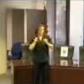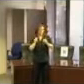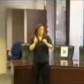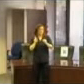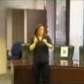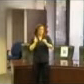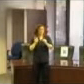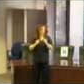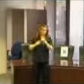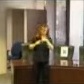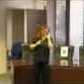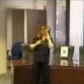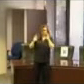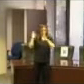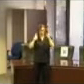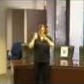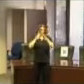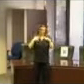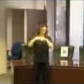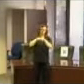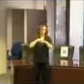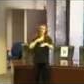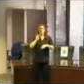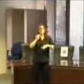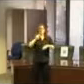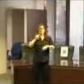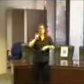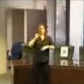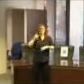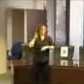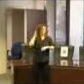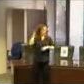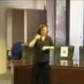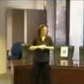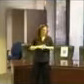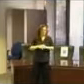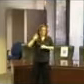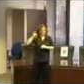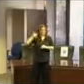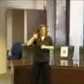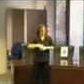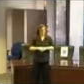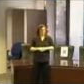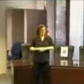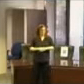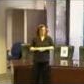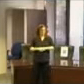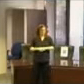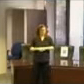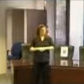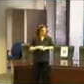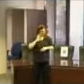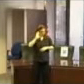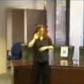Trail, so moved. Mark Trail has made a motion for approval. Is there a second, please? Second, Ken